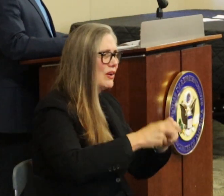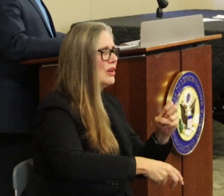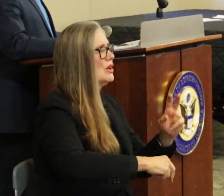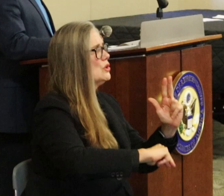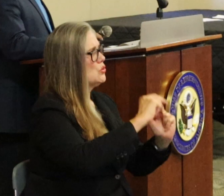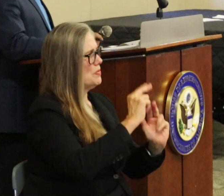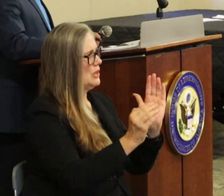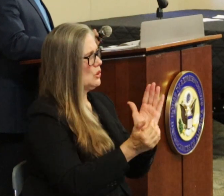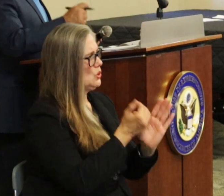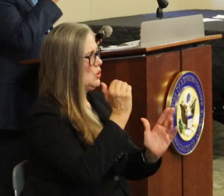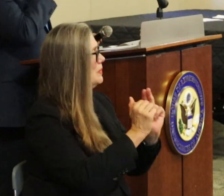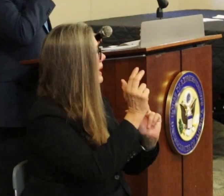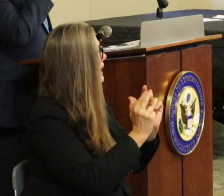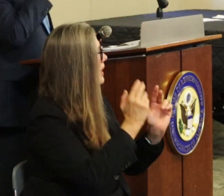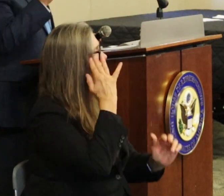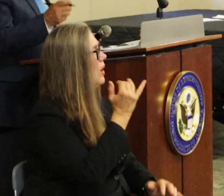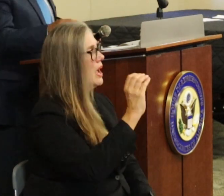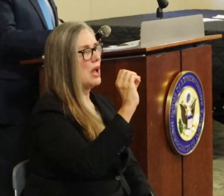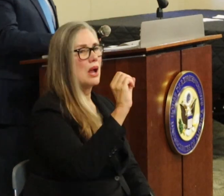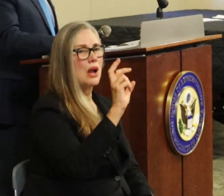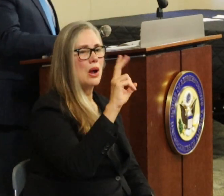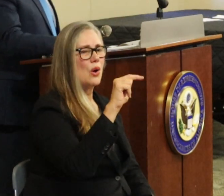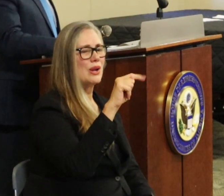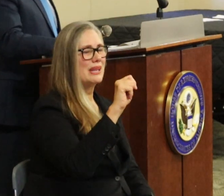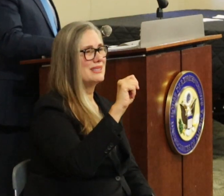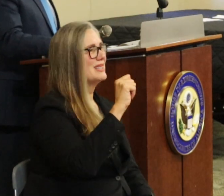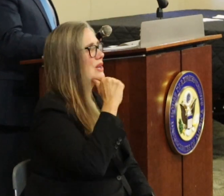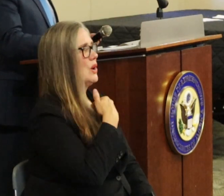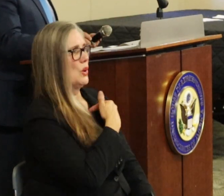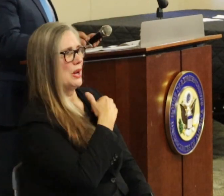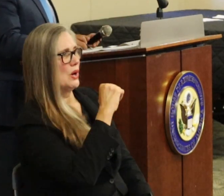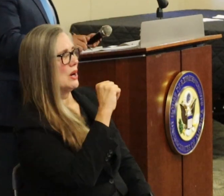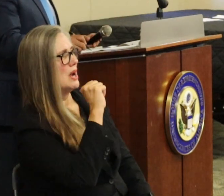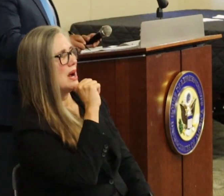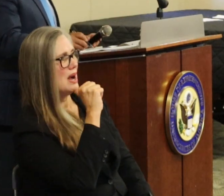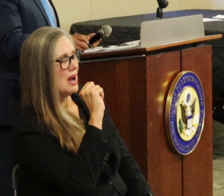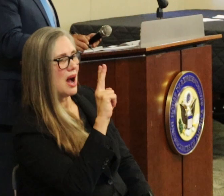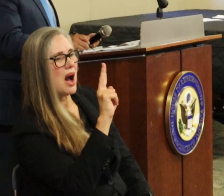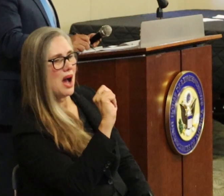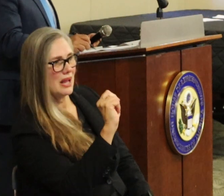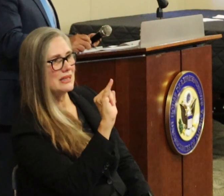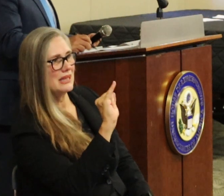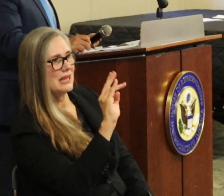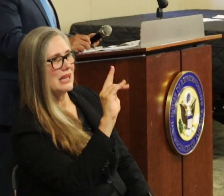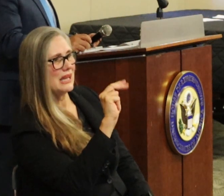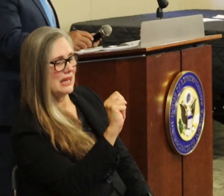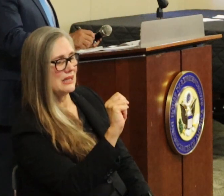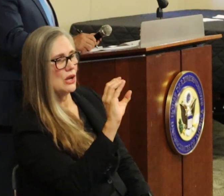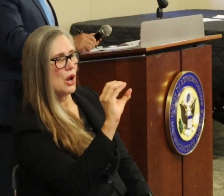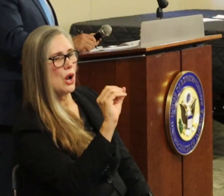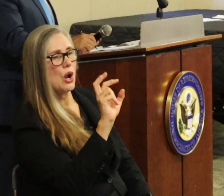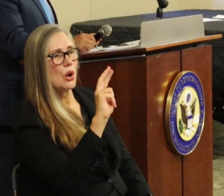Because in Orchid, we only have unincorporated. It's like the most fees we've encompassed trying to build this